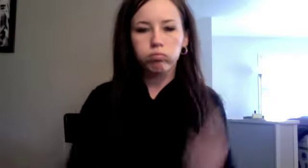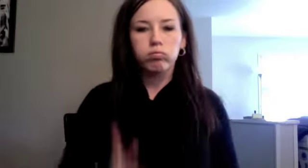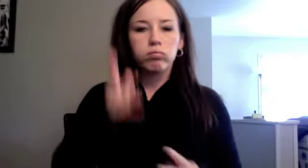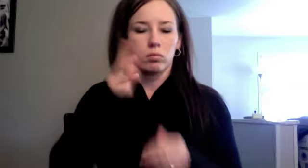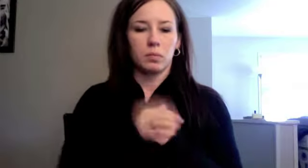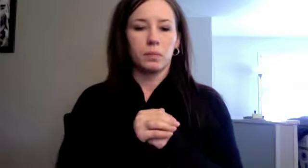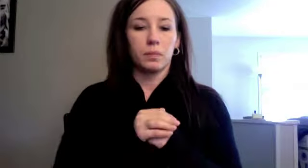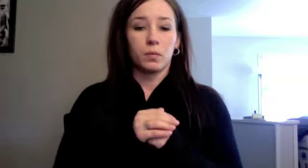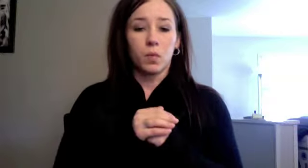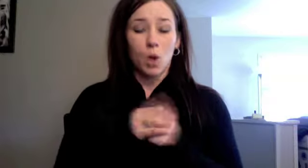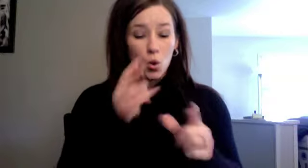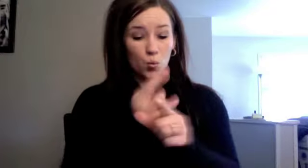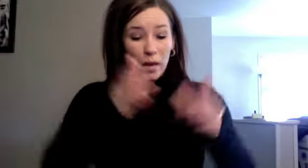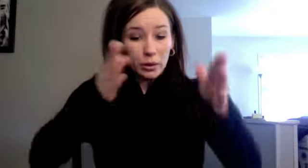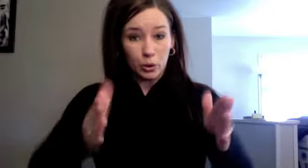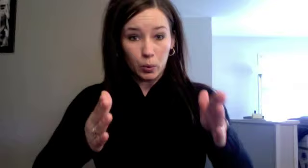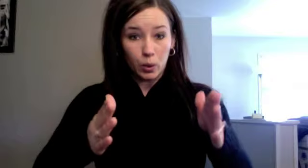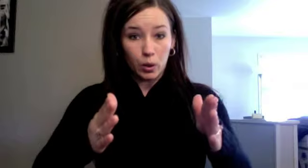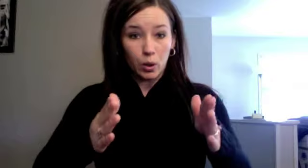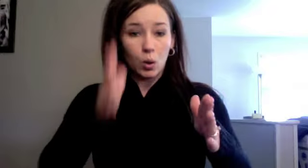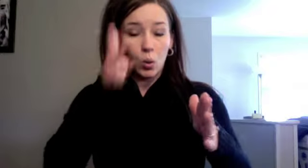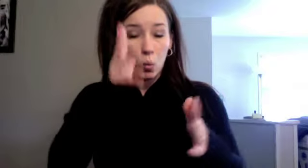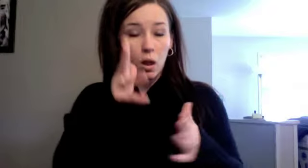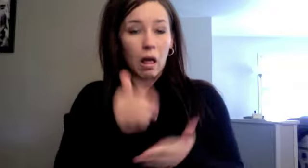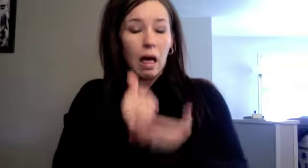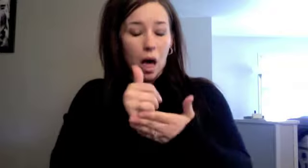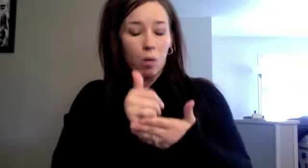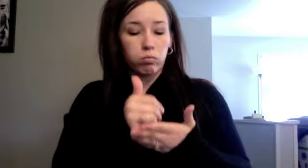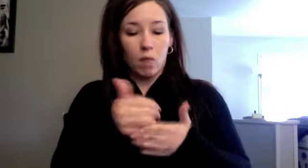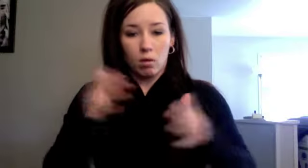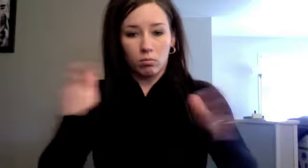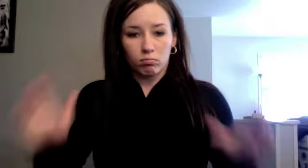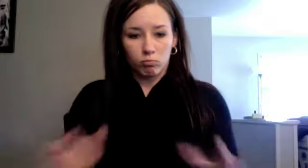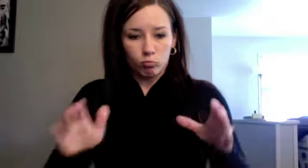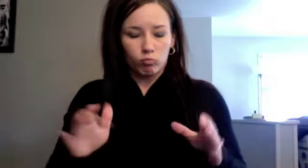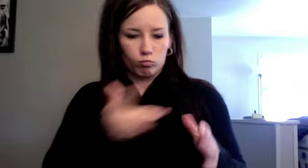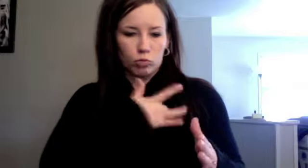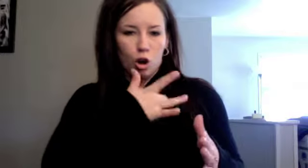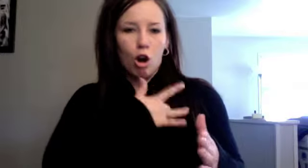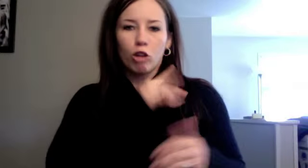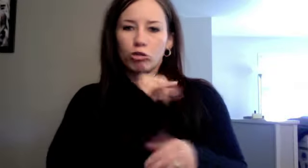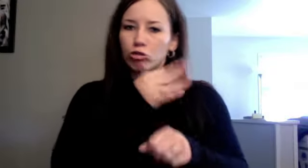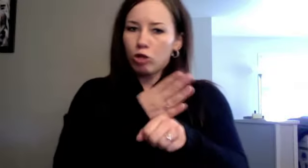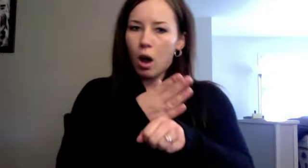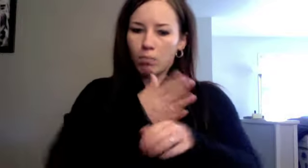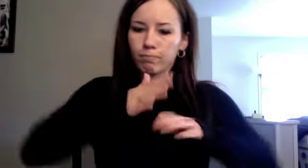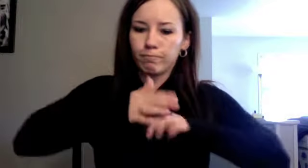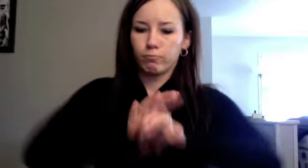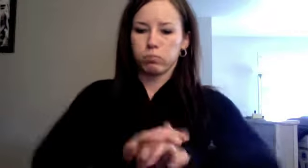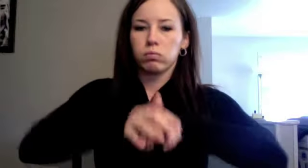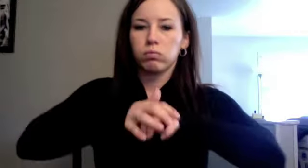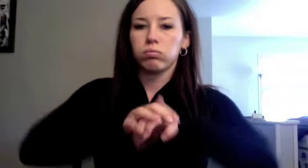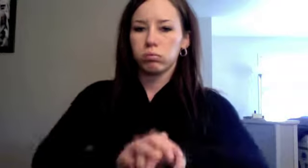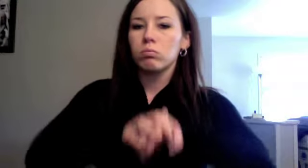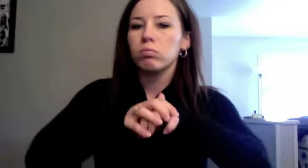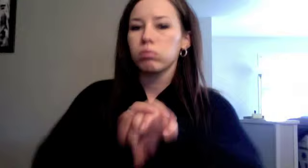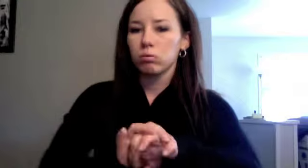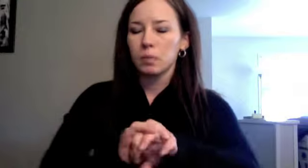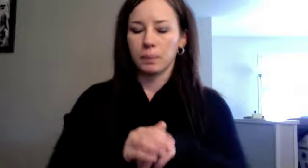heart performing its function of pumping and circulating blood around the body. The air we breathe in contains